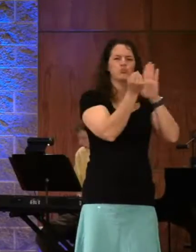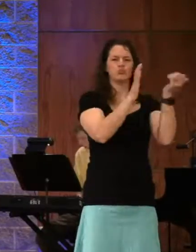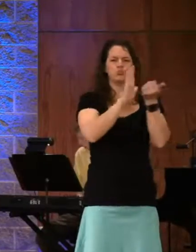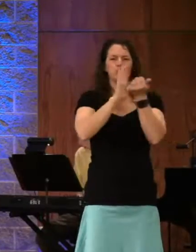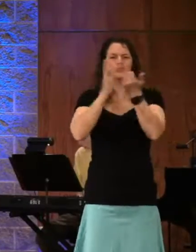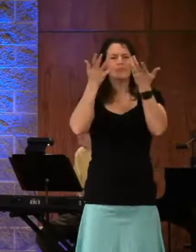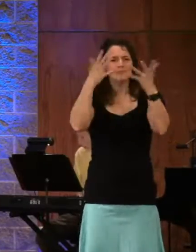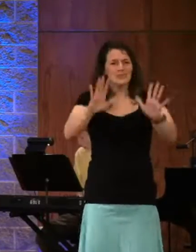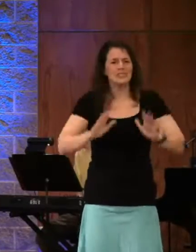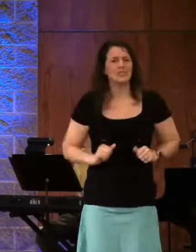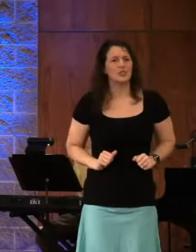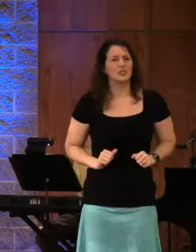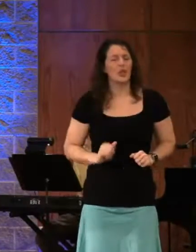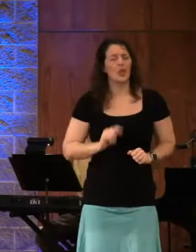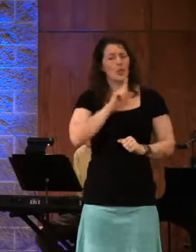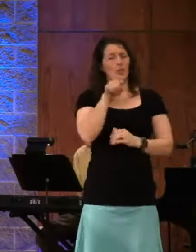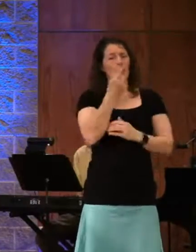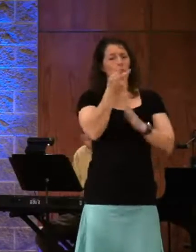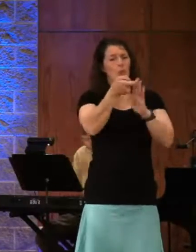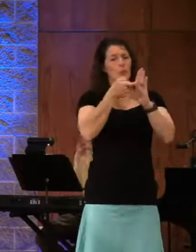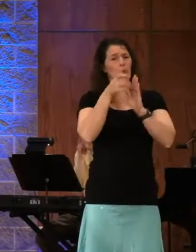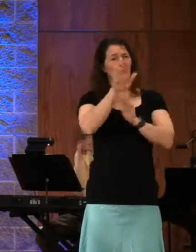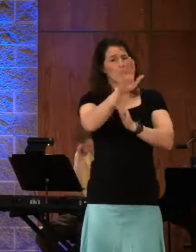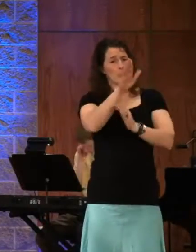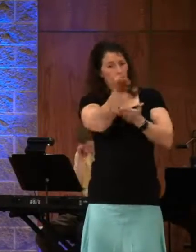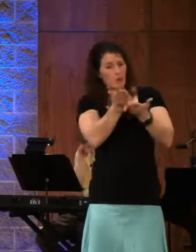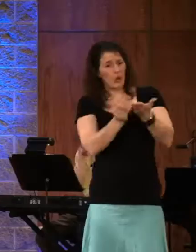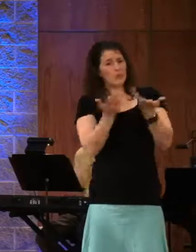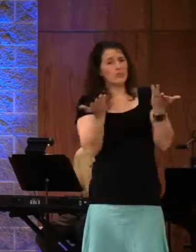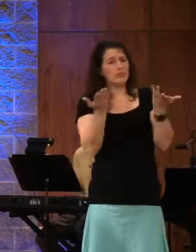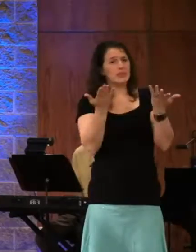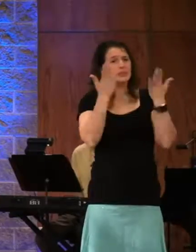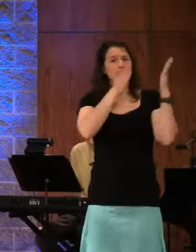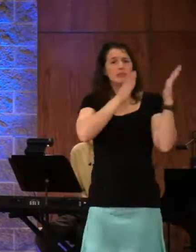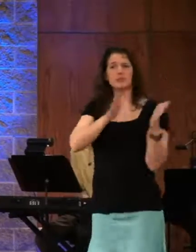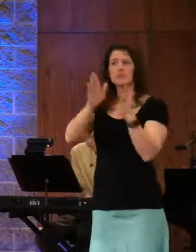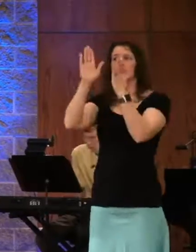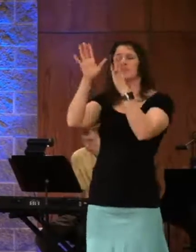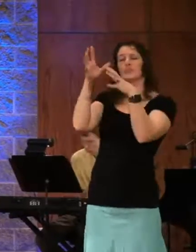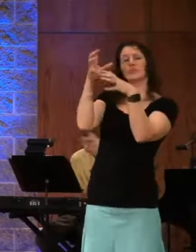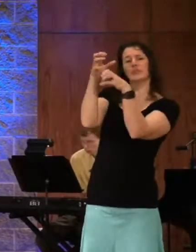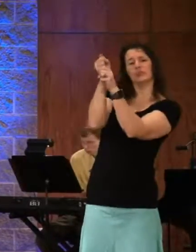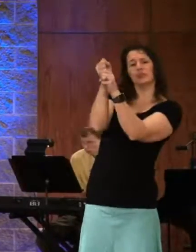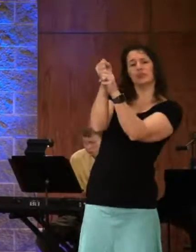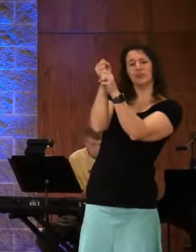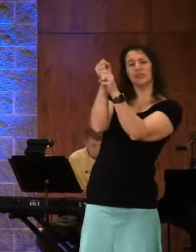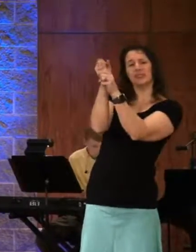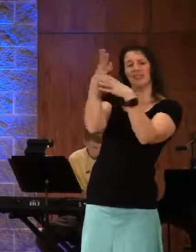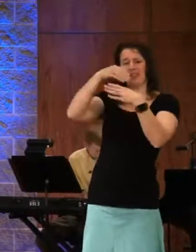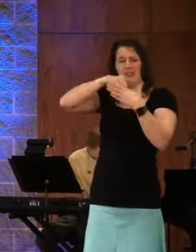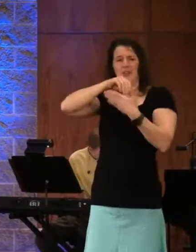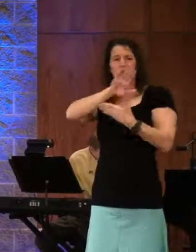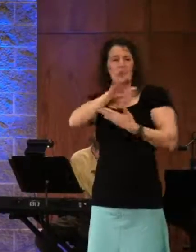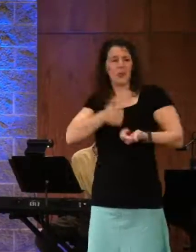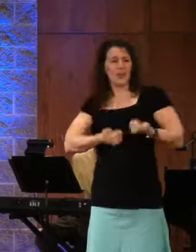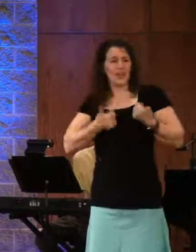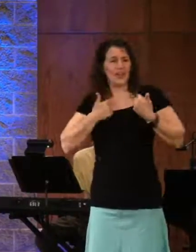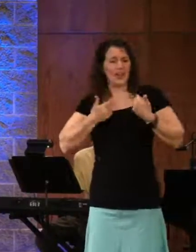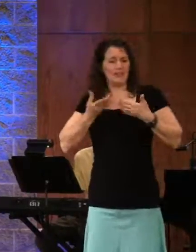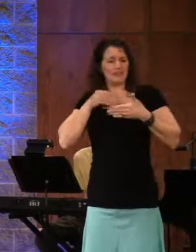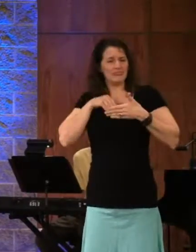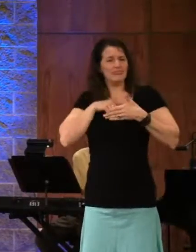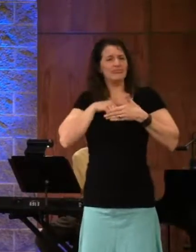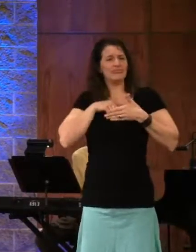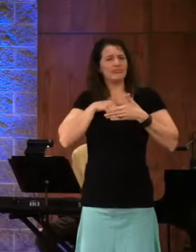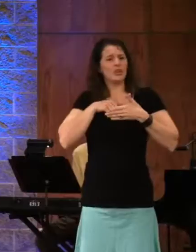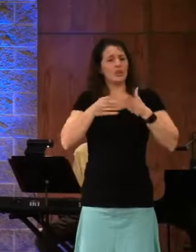Now all that is required on your part is to turn to Jesus and turn to Him in faith and invite Him to come into your life. Could